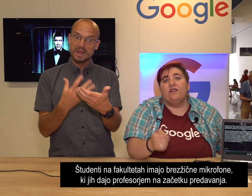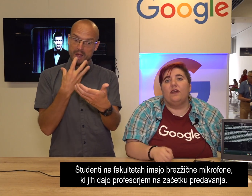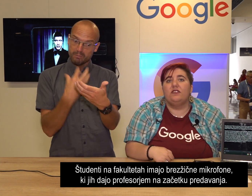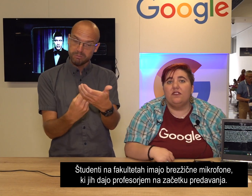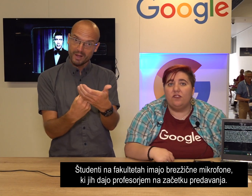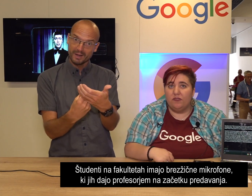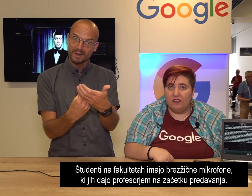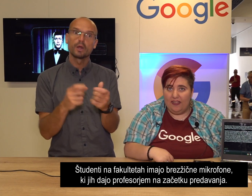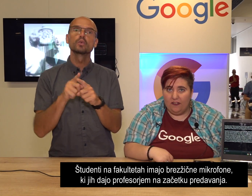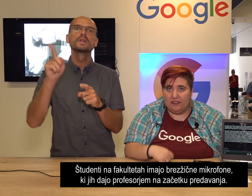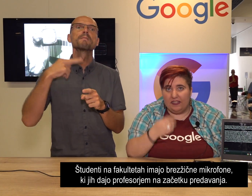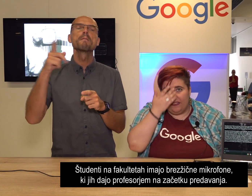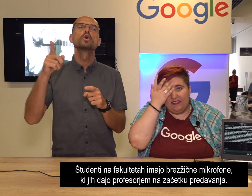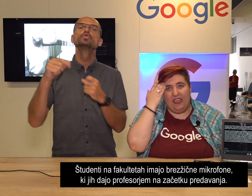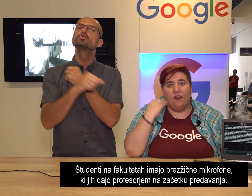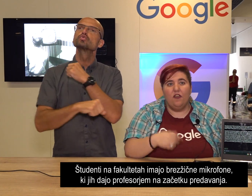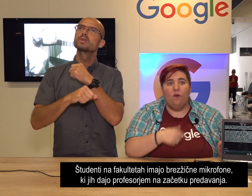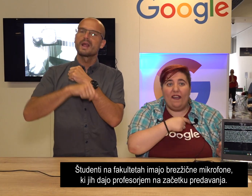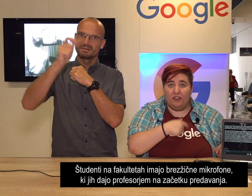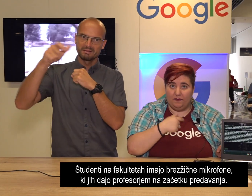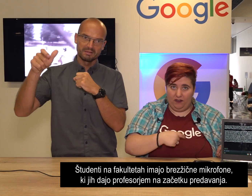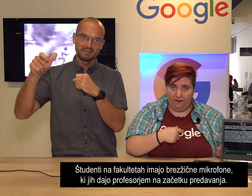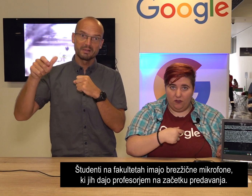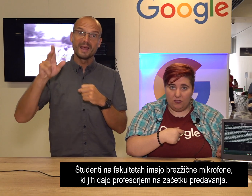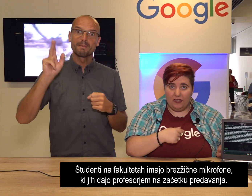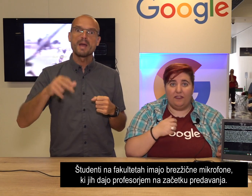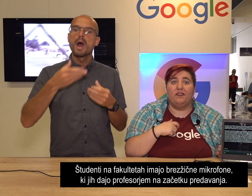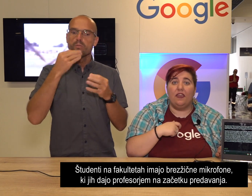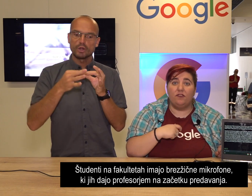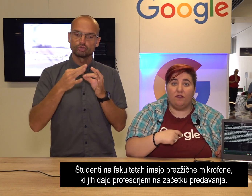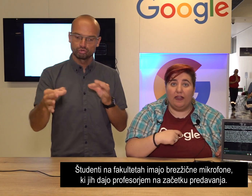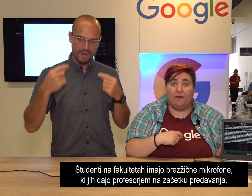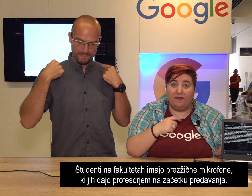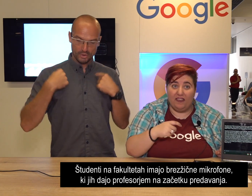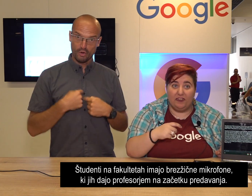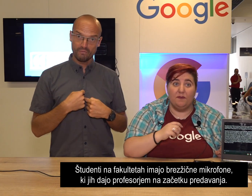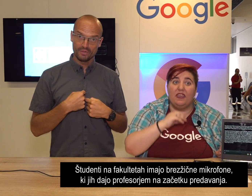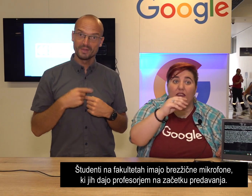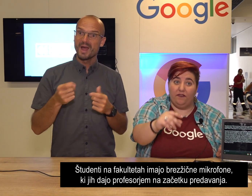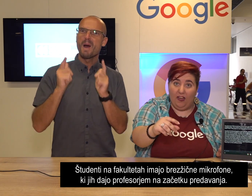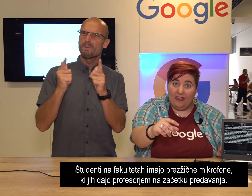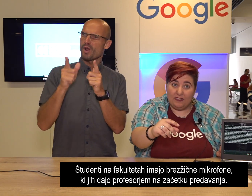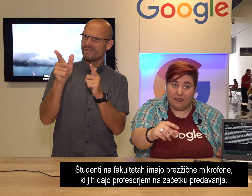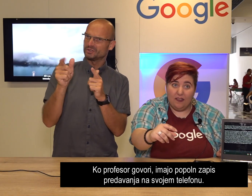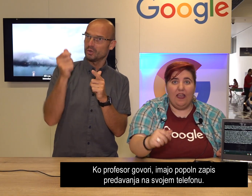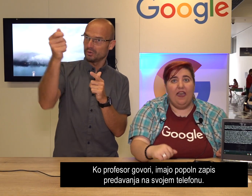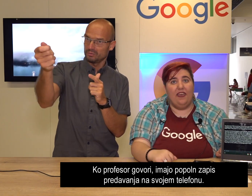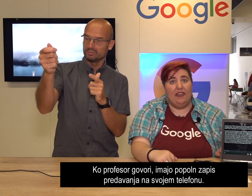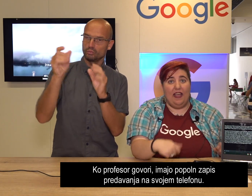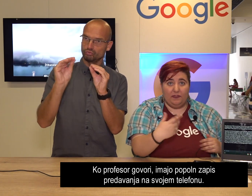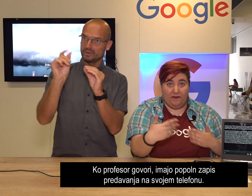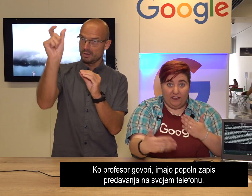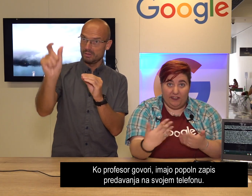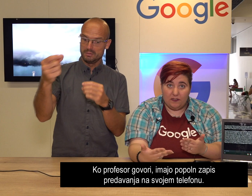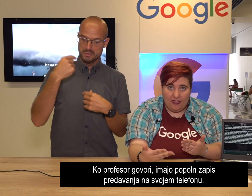We've had university students tell us that they take wireless microphones that they'll give to their professor at the beginning of class. And